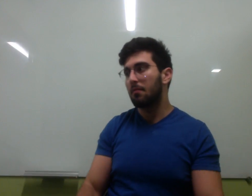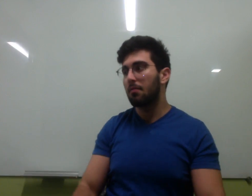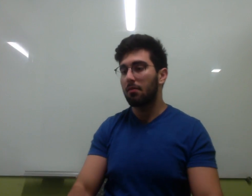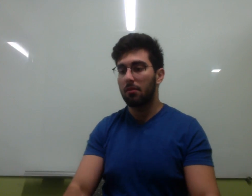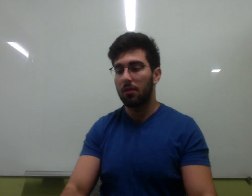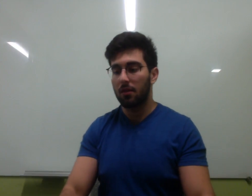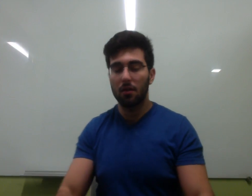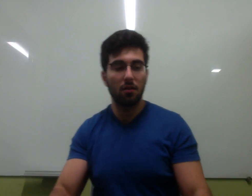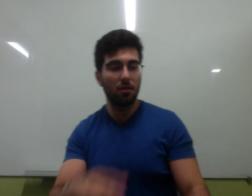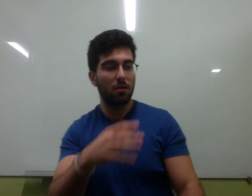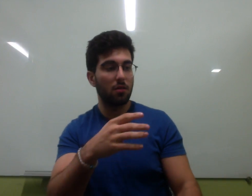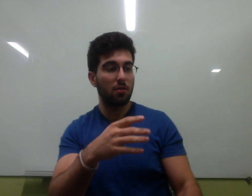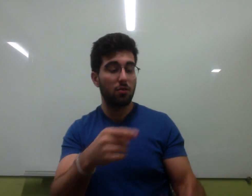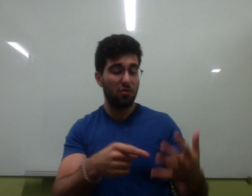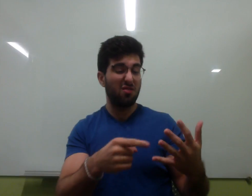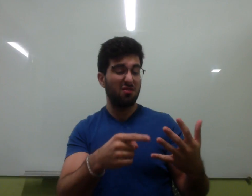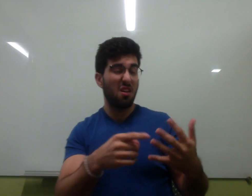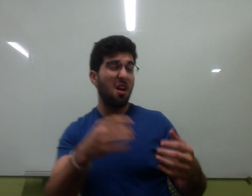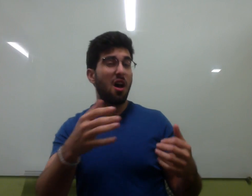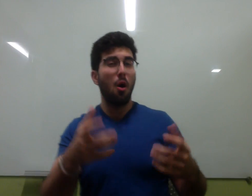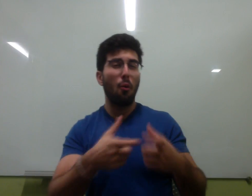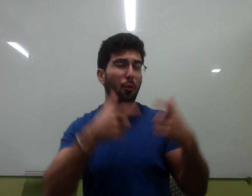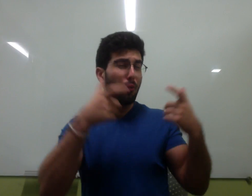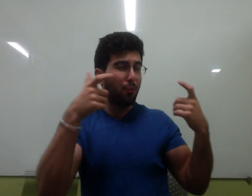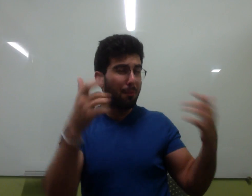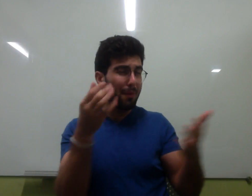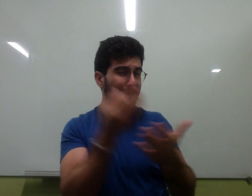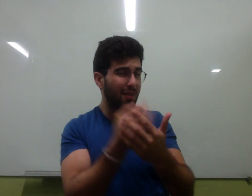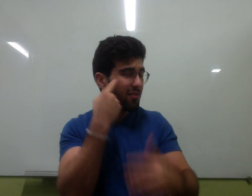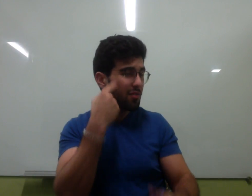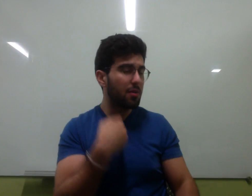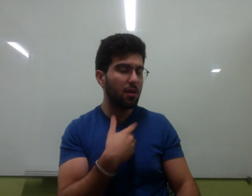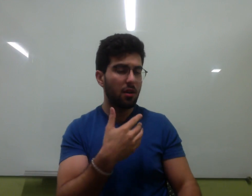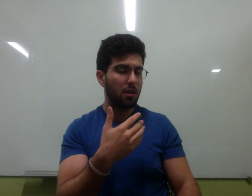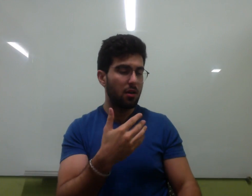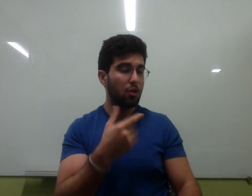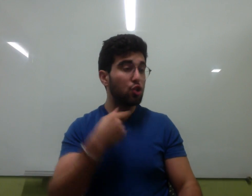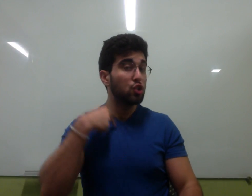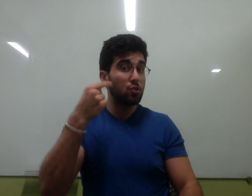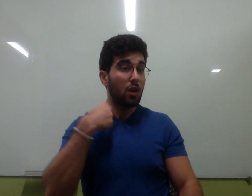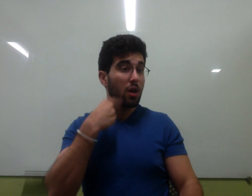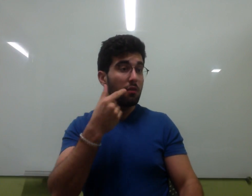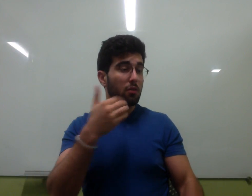show for me. So, giraffes, one of their evolutionary adaptations is because they